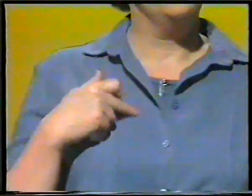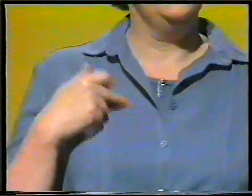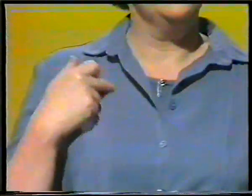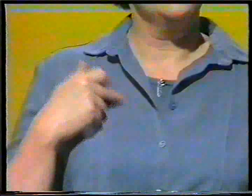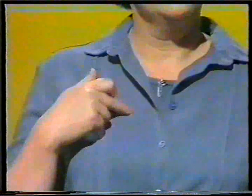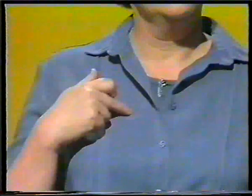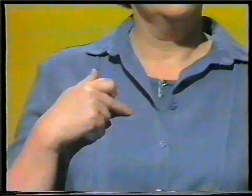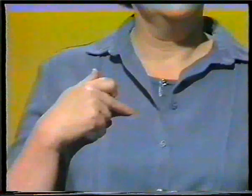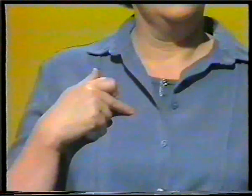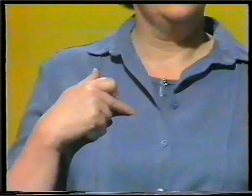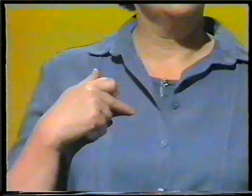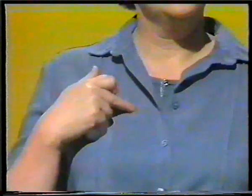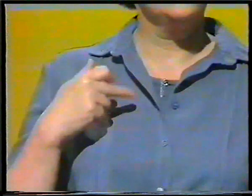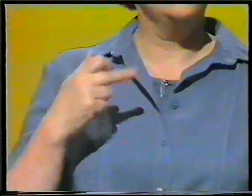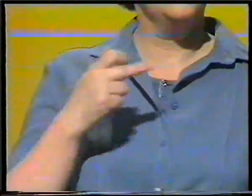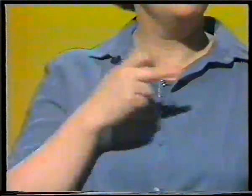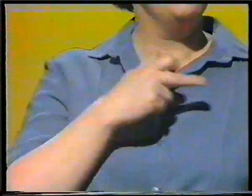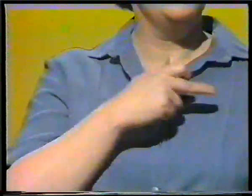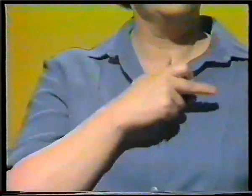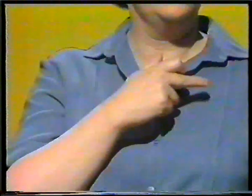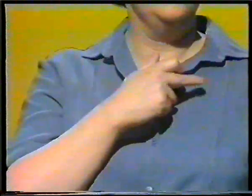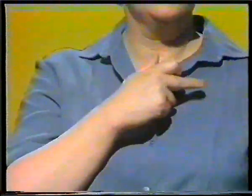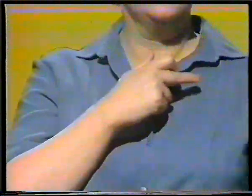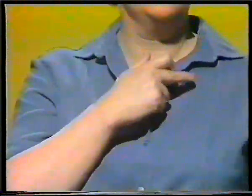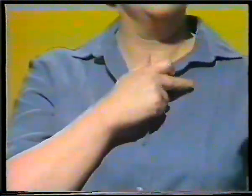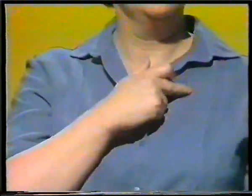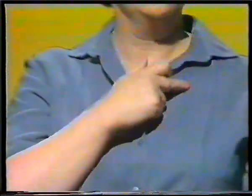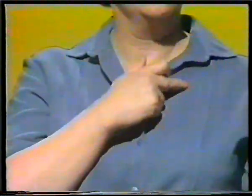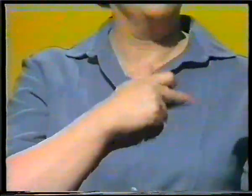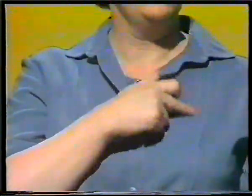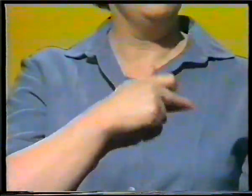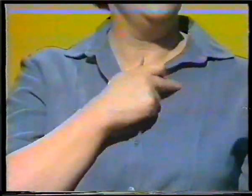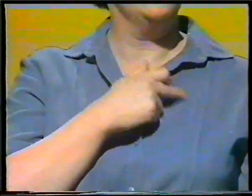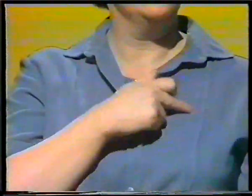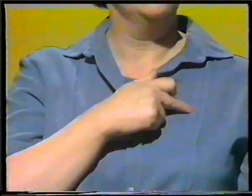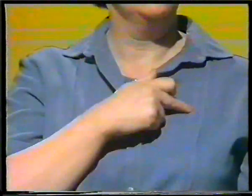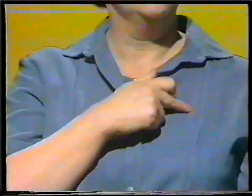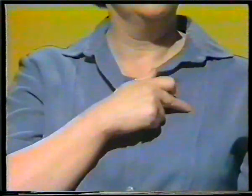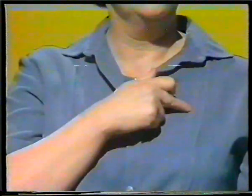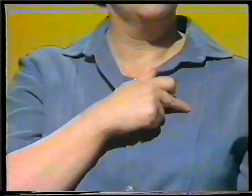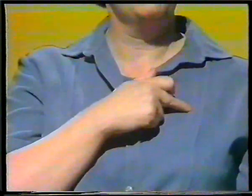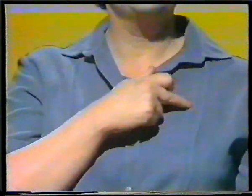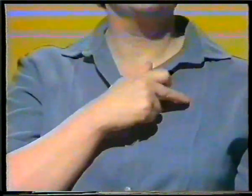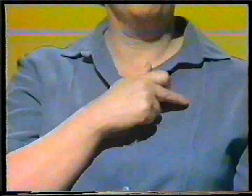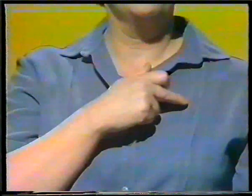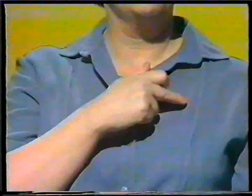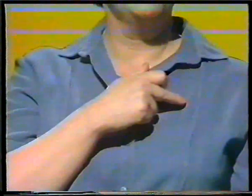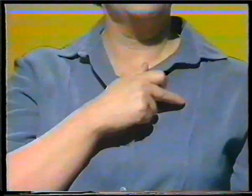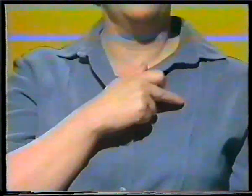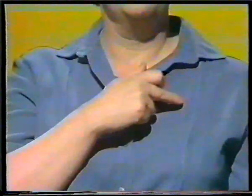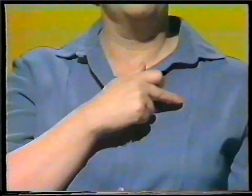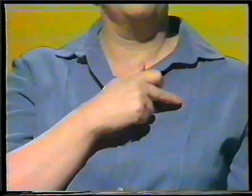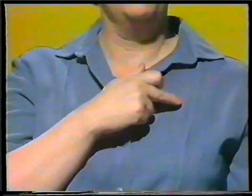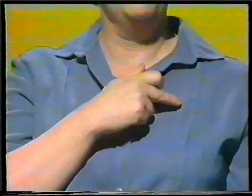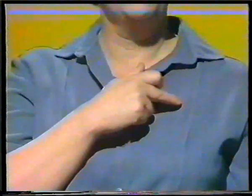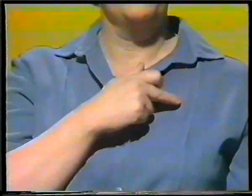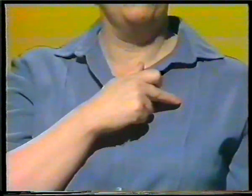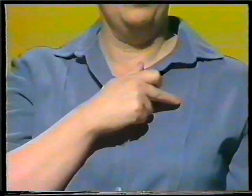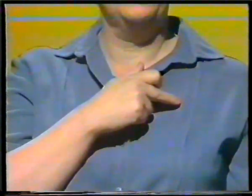toilet, and this sign can be made on either side, can be made there. Just make sure that you decide that you'll use one